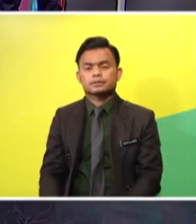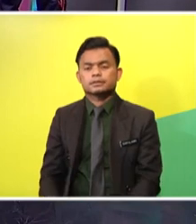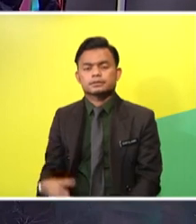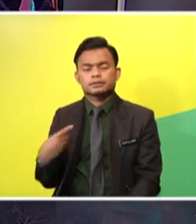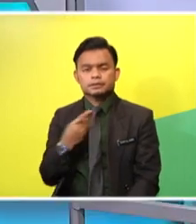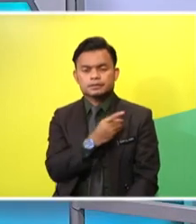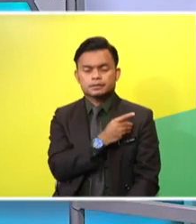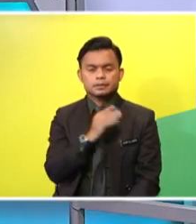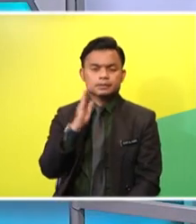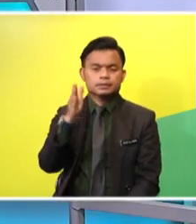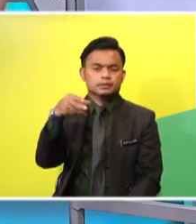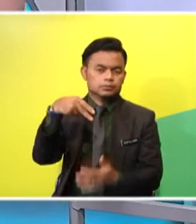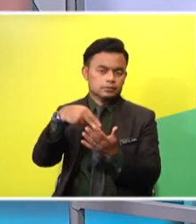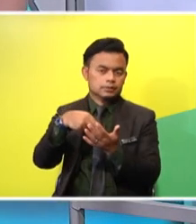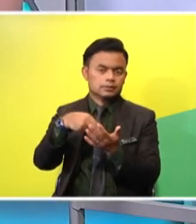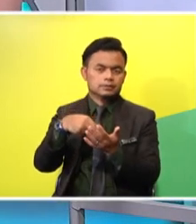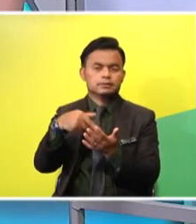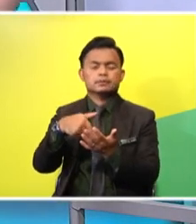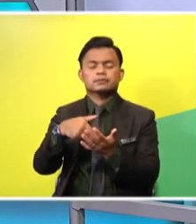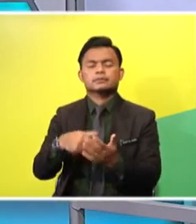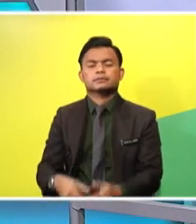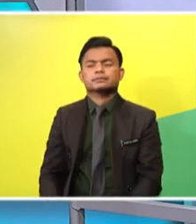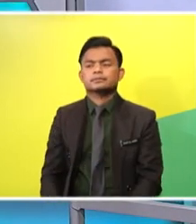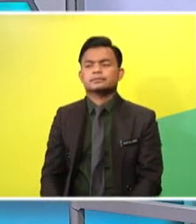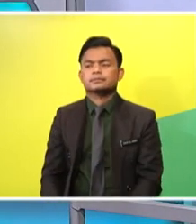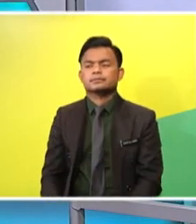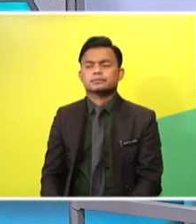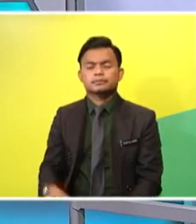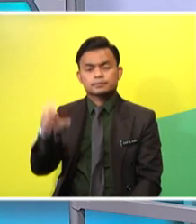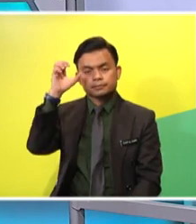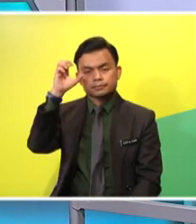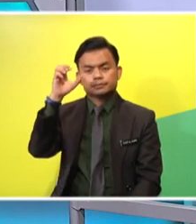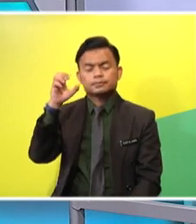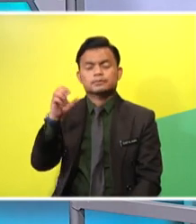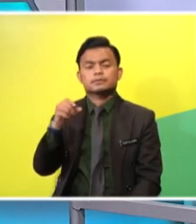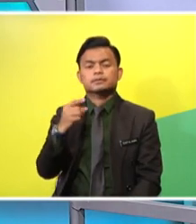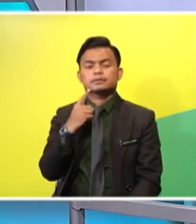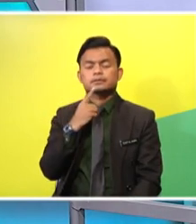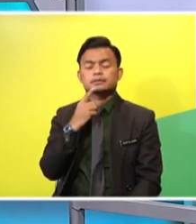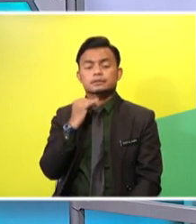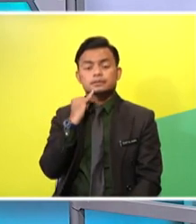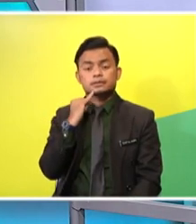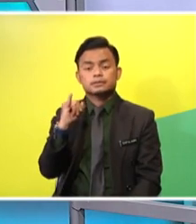response. He is reading. Okay.